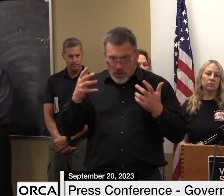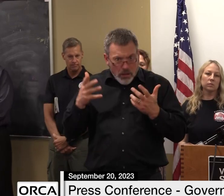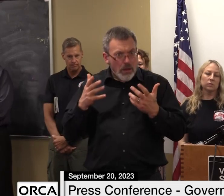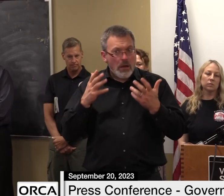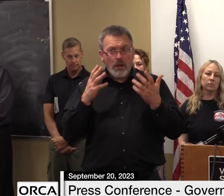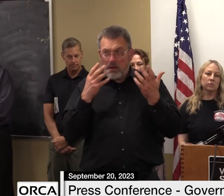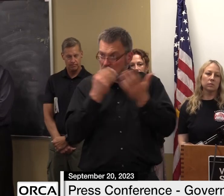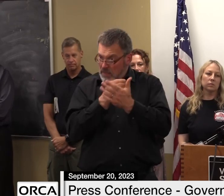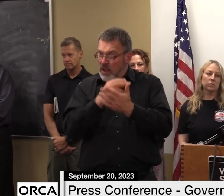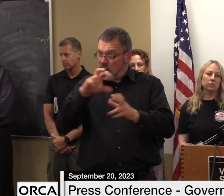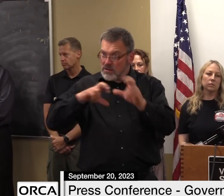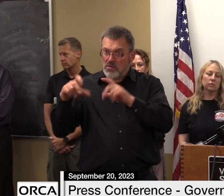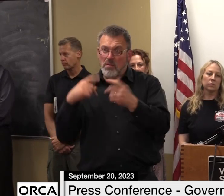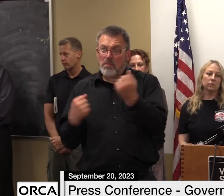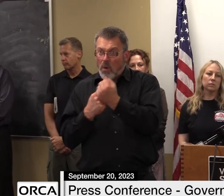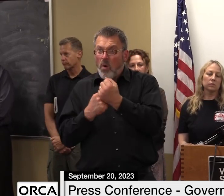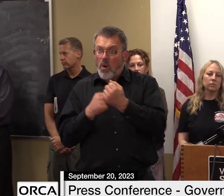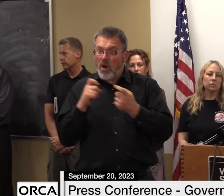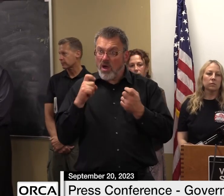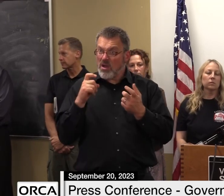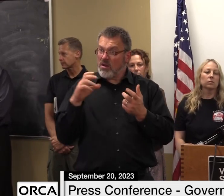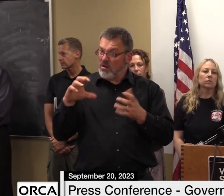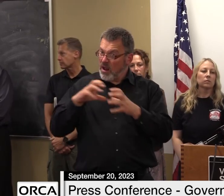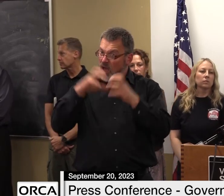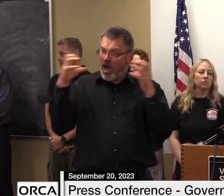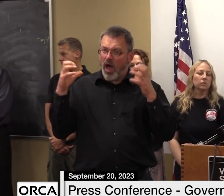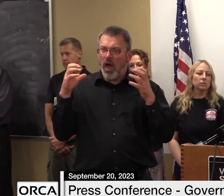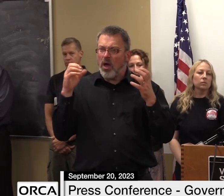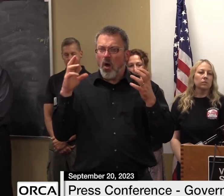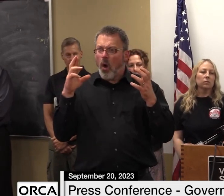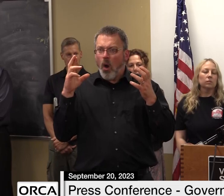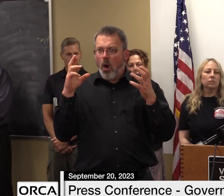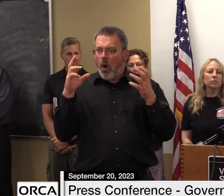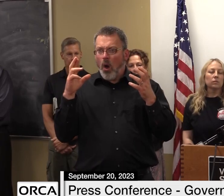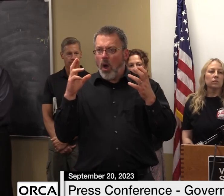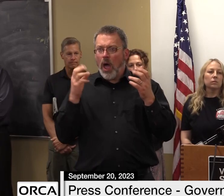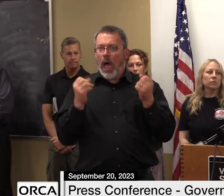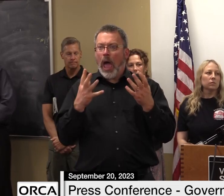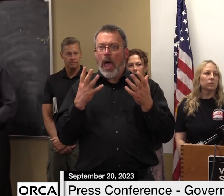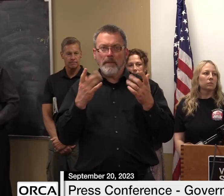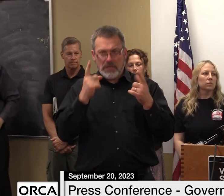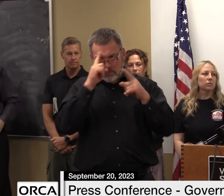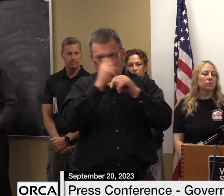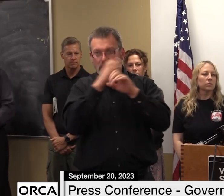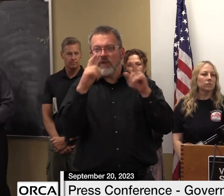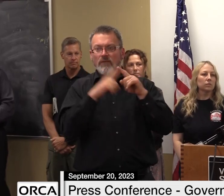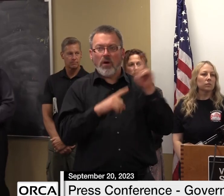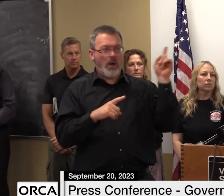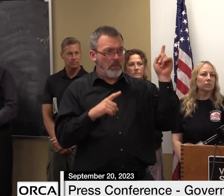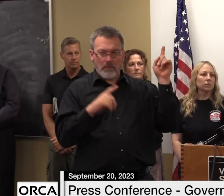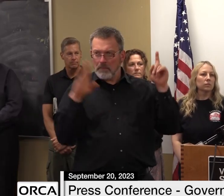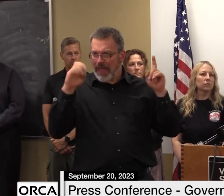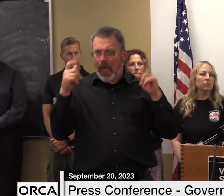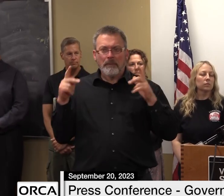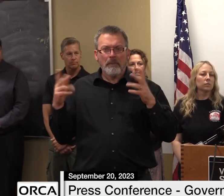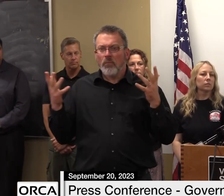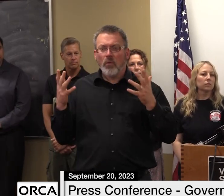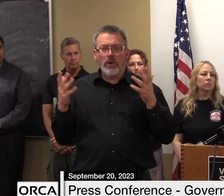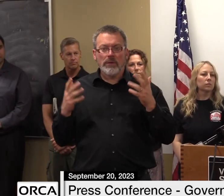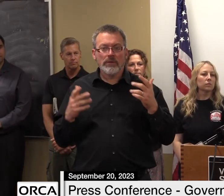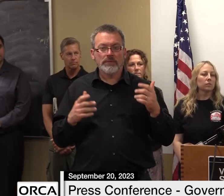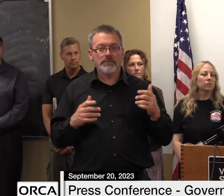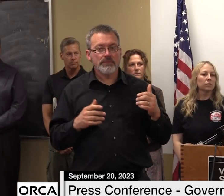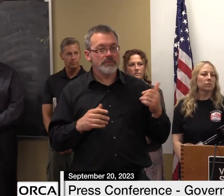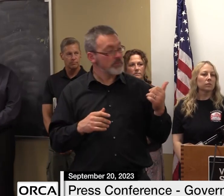any money, or do you anticipate very much money from that for the big gap? I just heard from our finance people that we